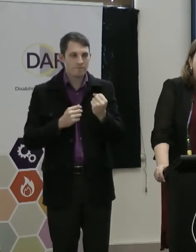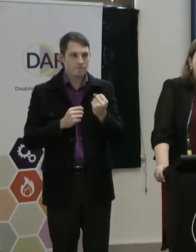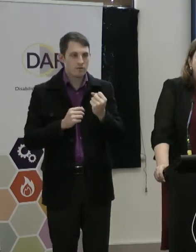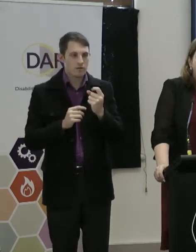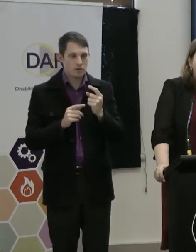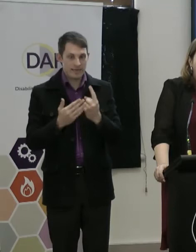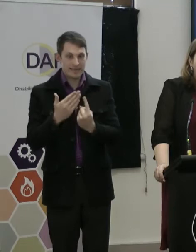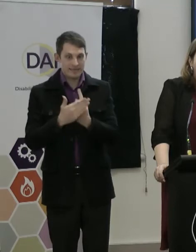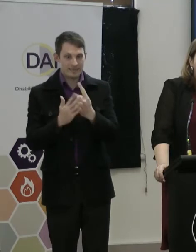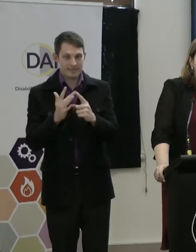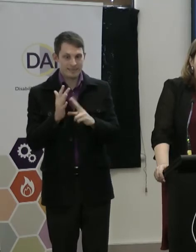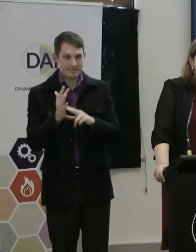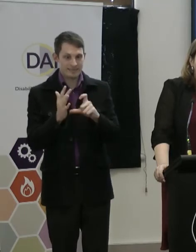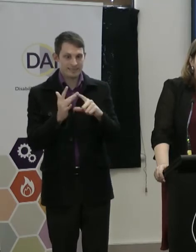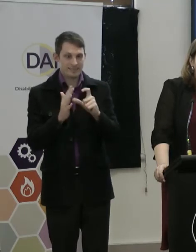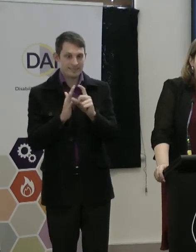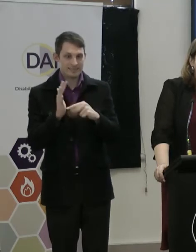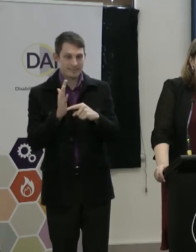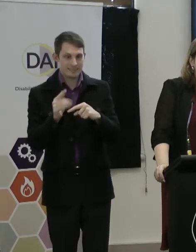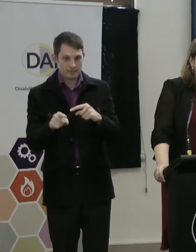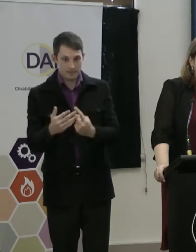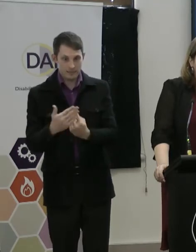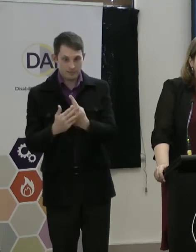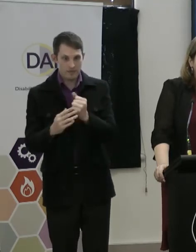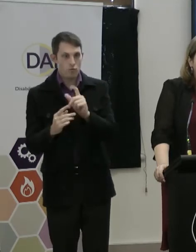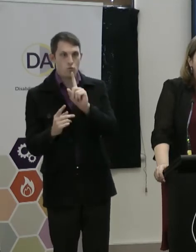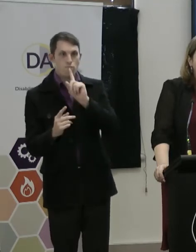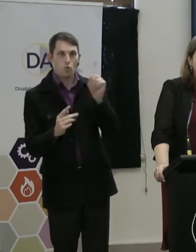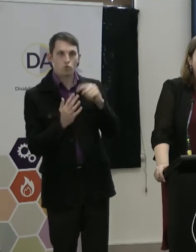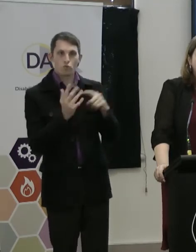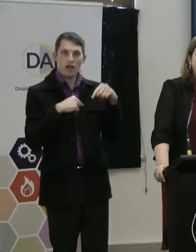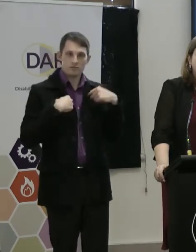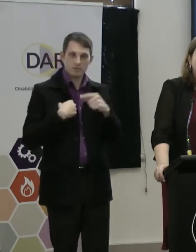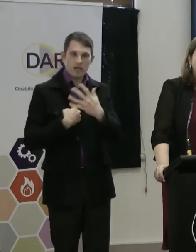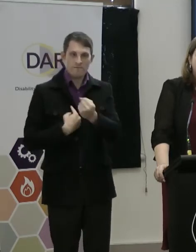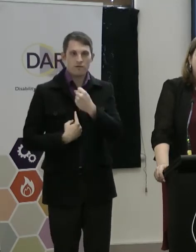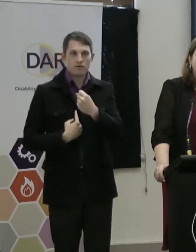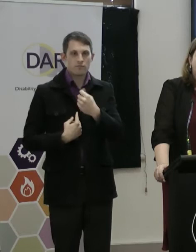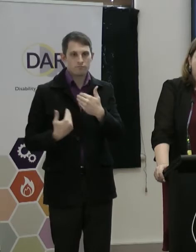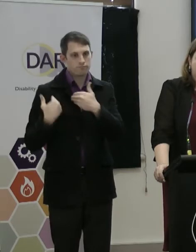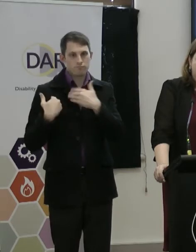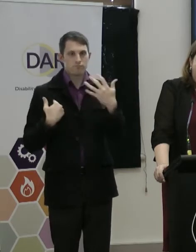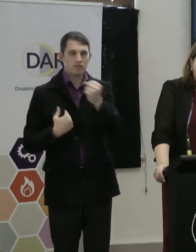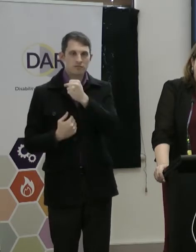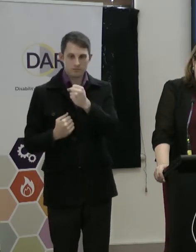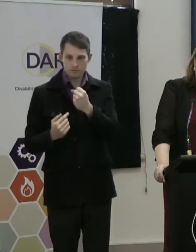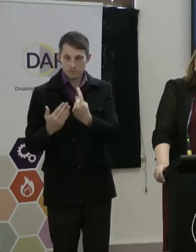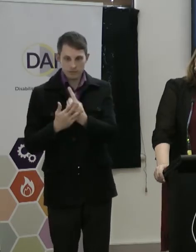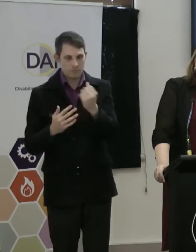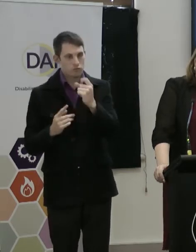incident occurs, a provider, as defined by the Act, a provider has an obligation to report to us each incident and take corrective